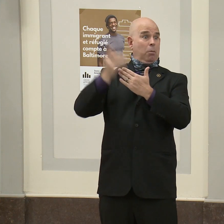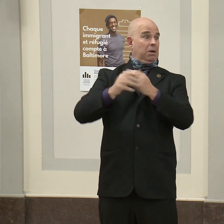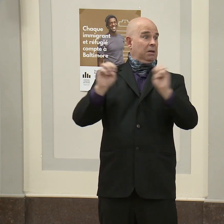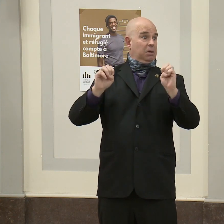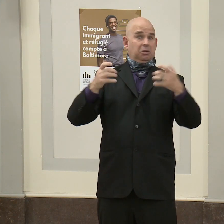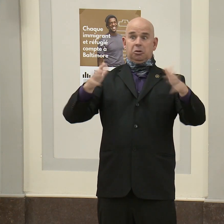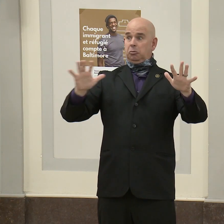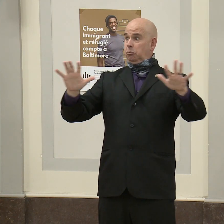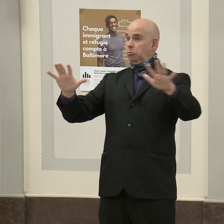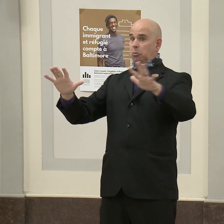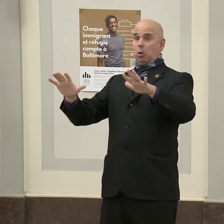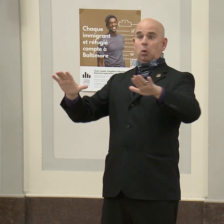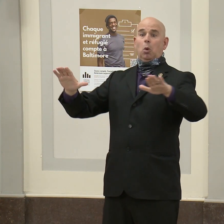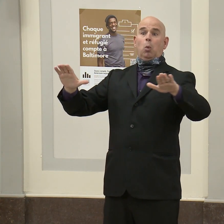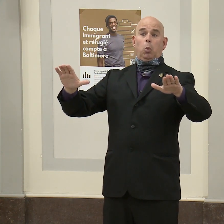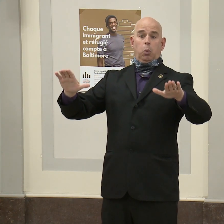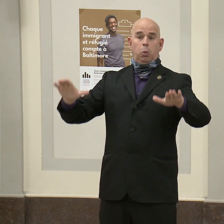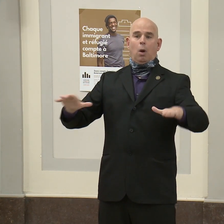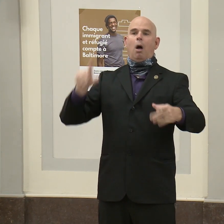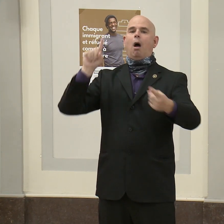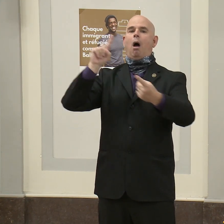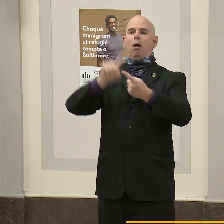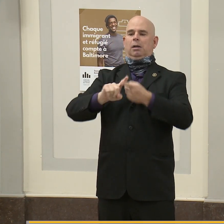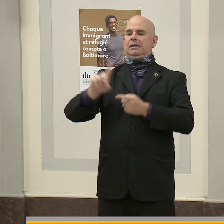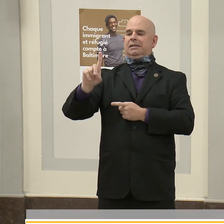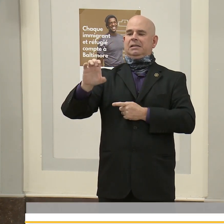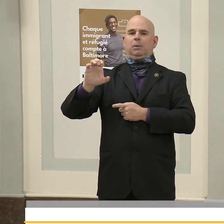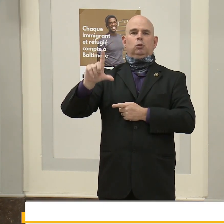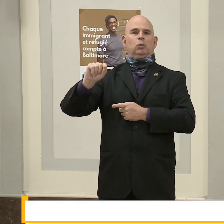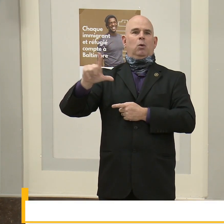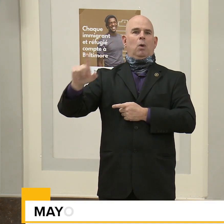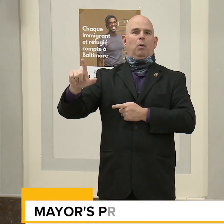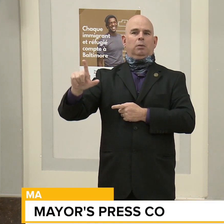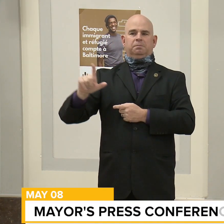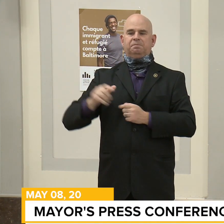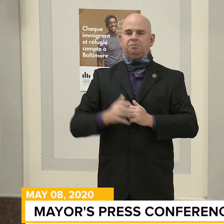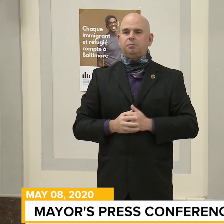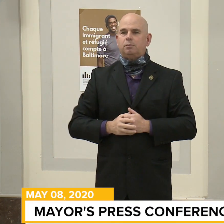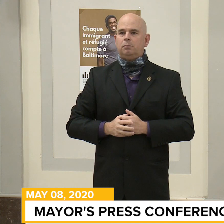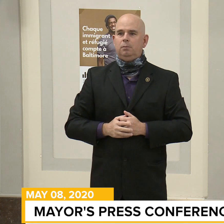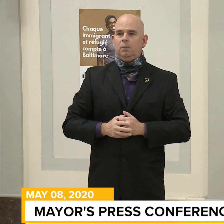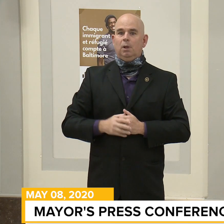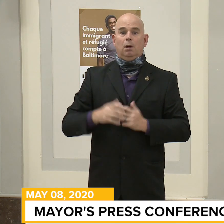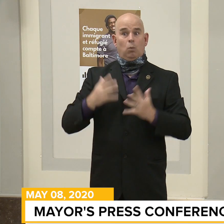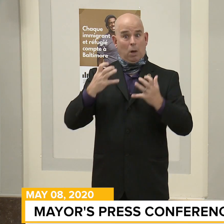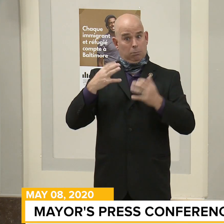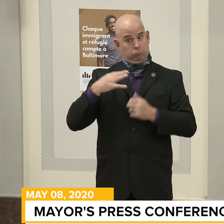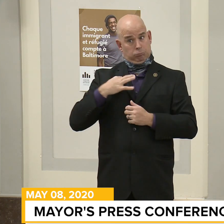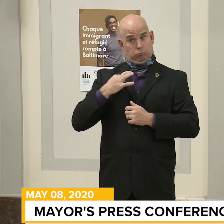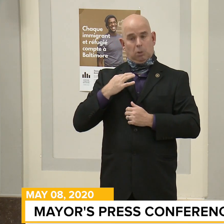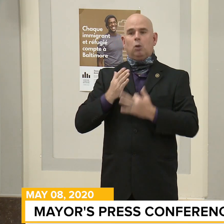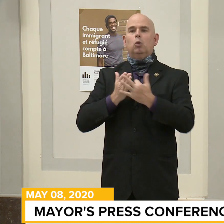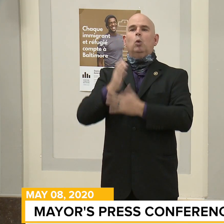year. To apply for the program, residents can go to